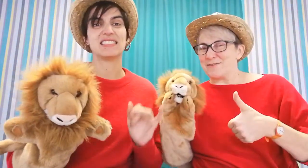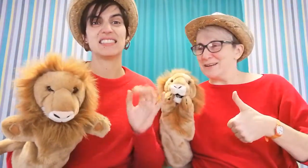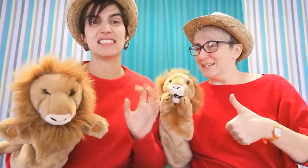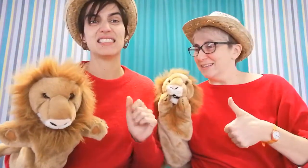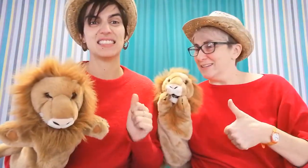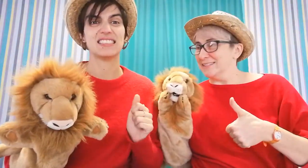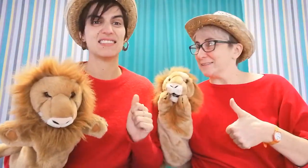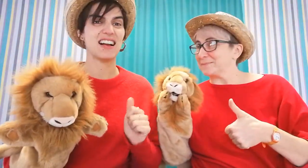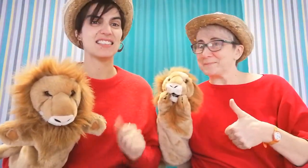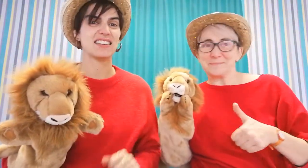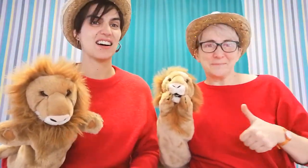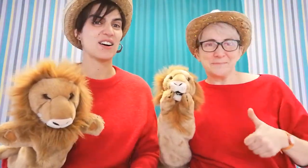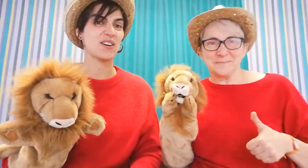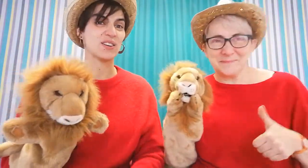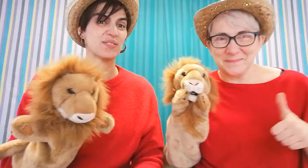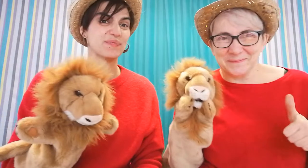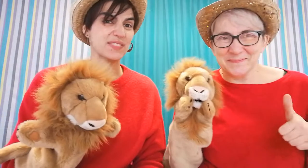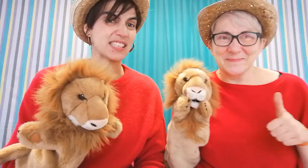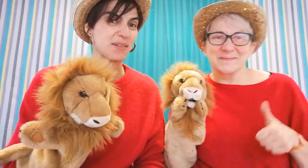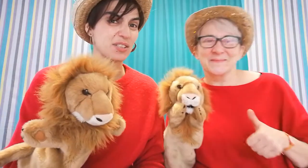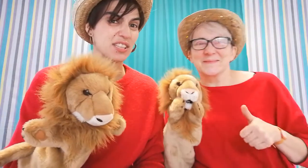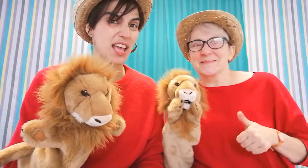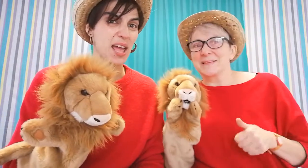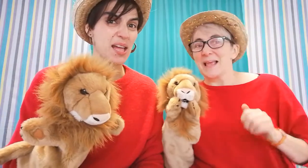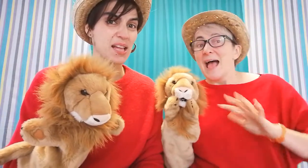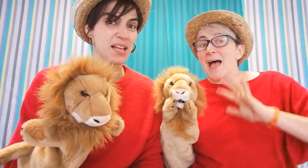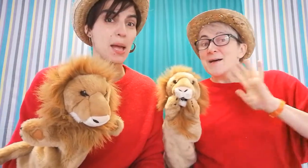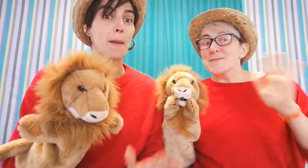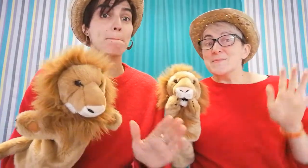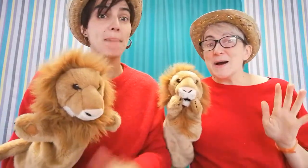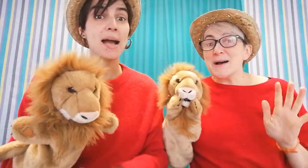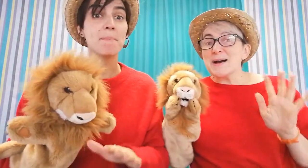Very good. Well done. That's how we say.